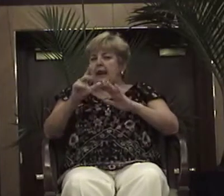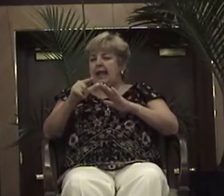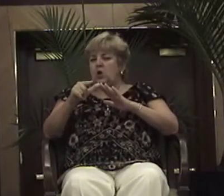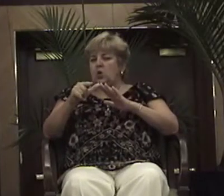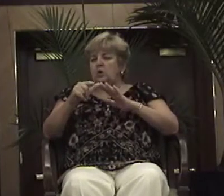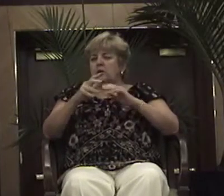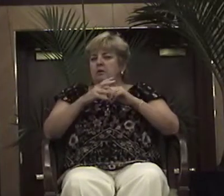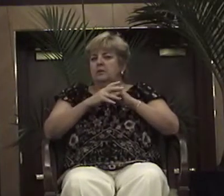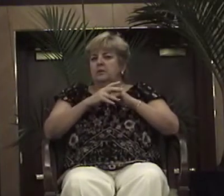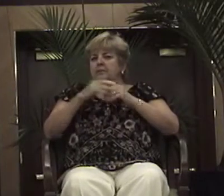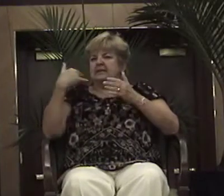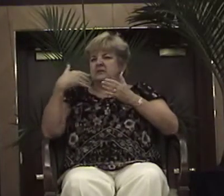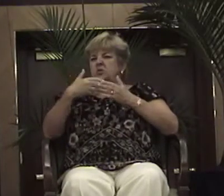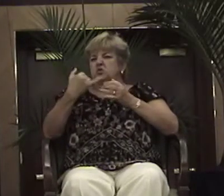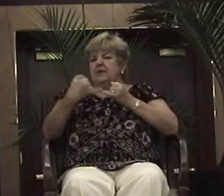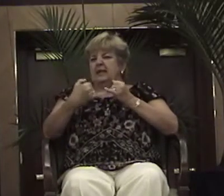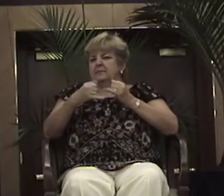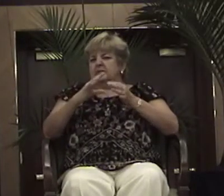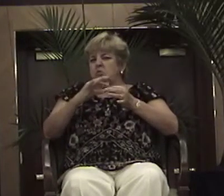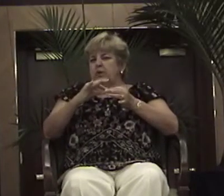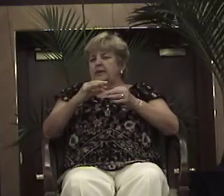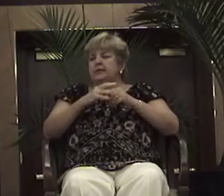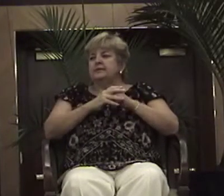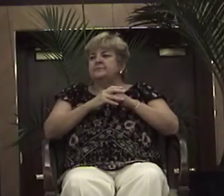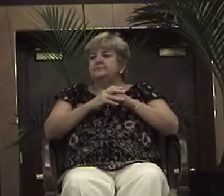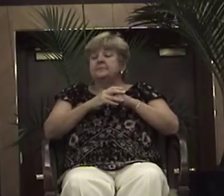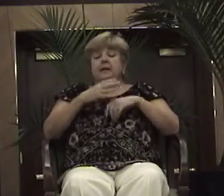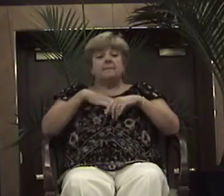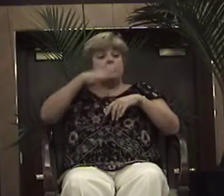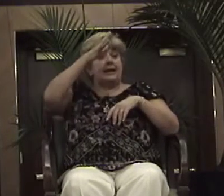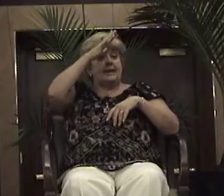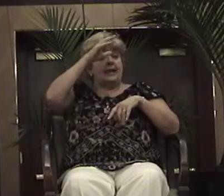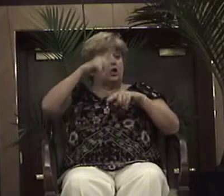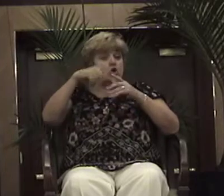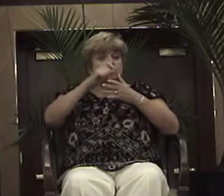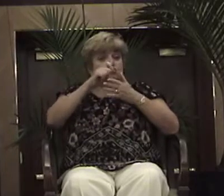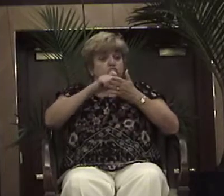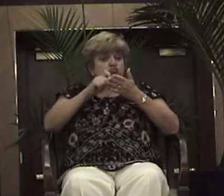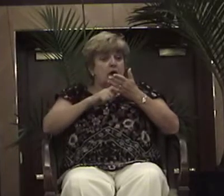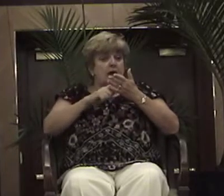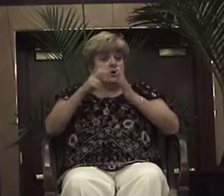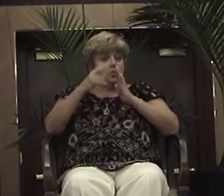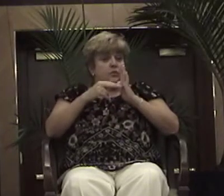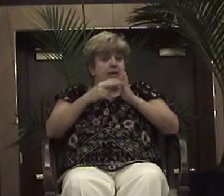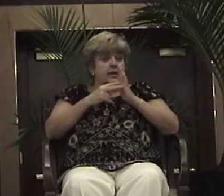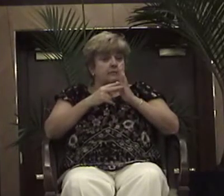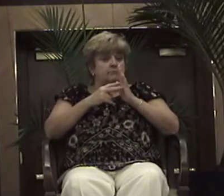towards the end. But my daddy couldn't read or write a word that raised me, and we found out